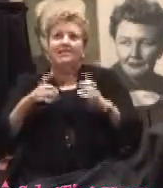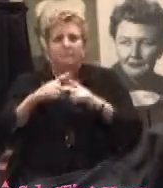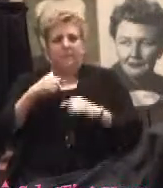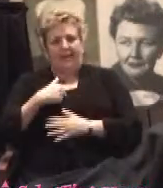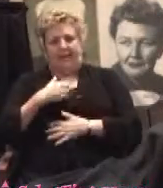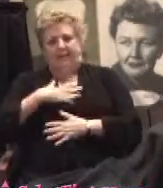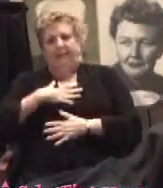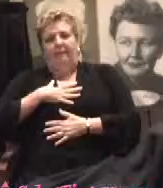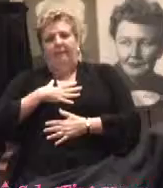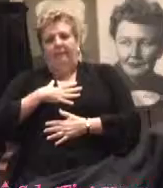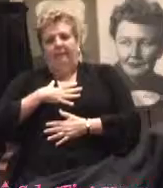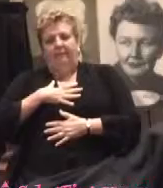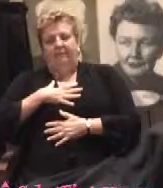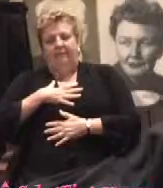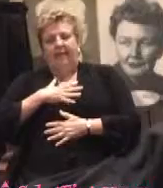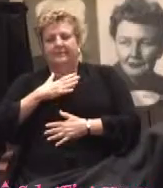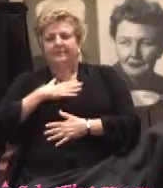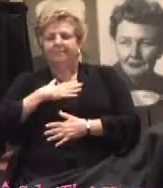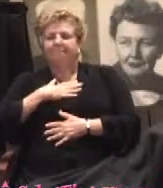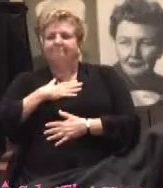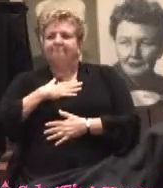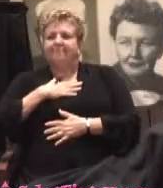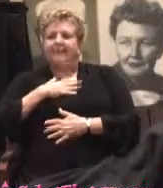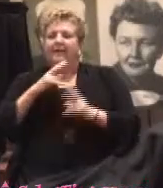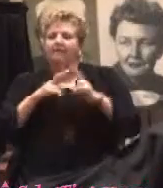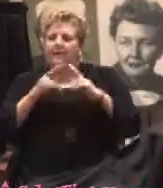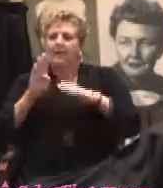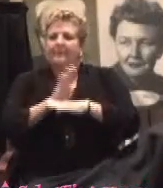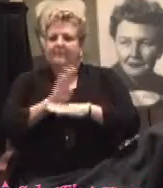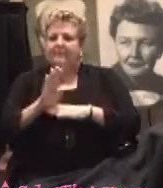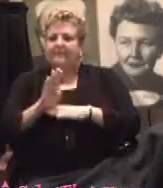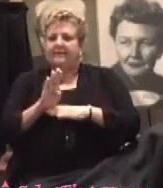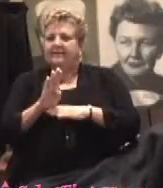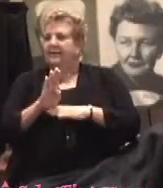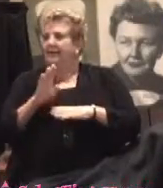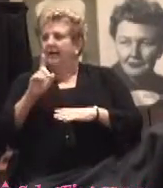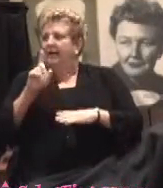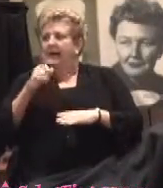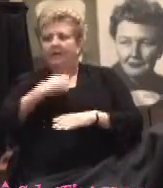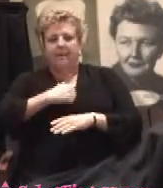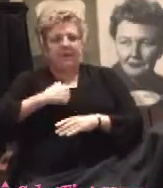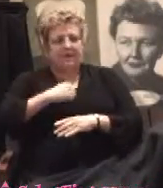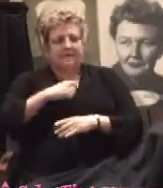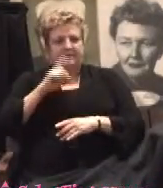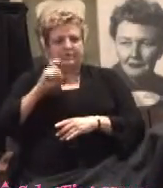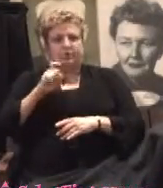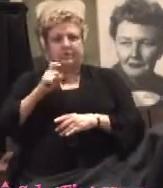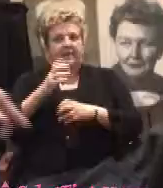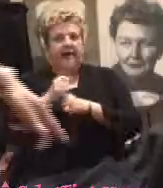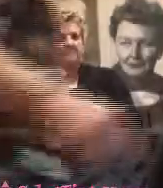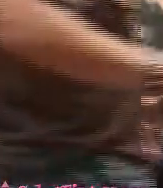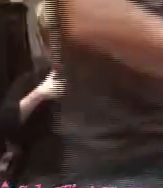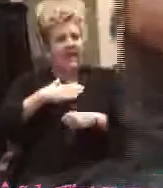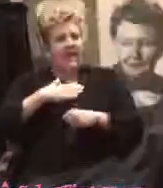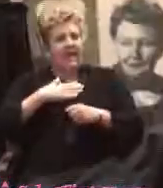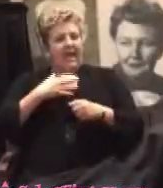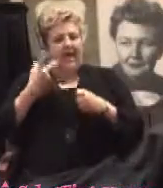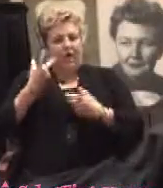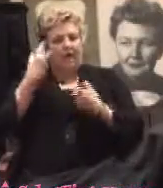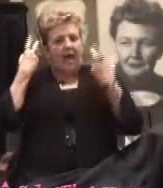set the tone for me. You know, I'm very busy. I apologize. I should have had a haircut before I got here, but I've been traveling for 3 solid weeks.